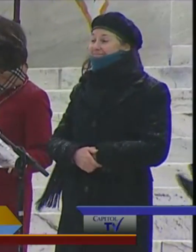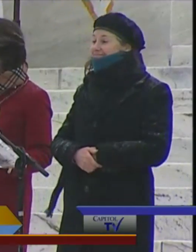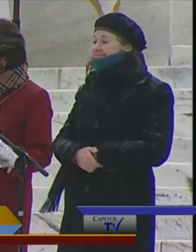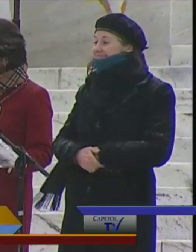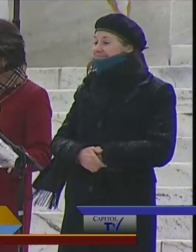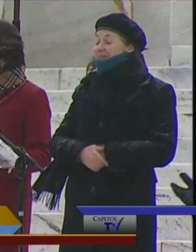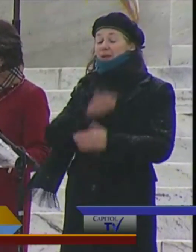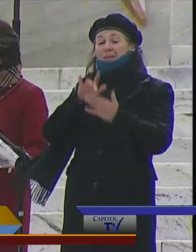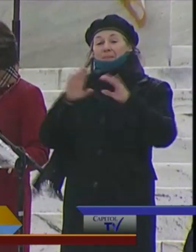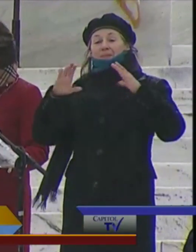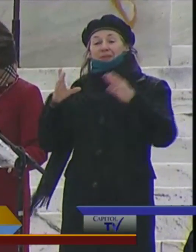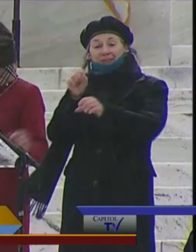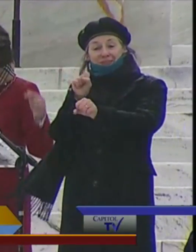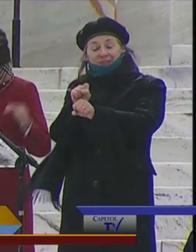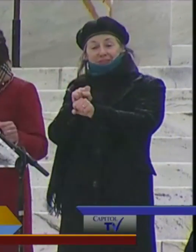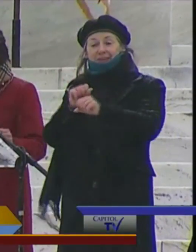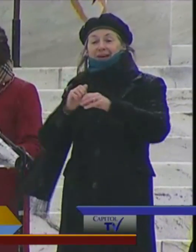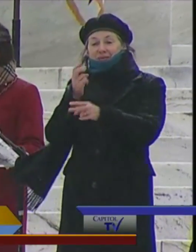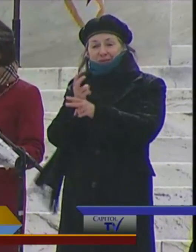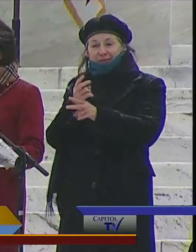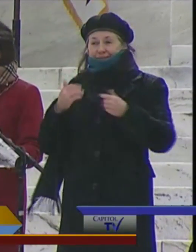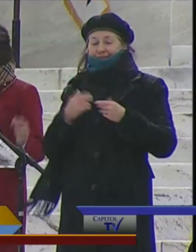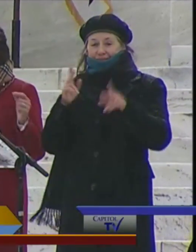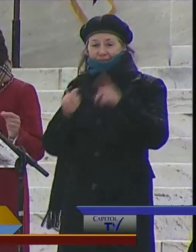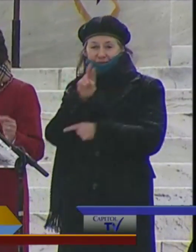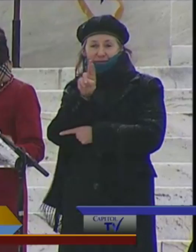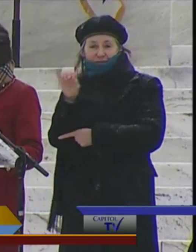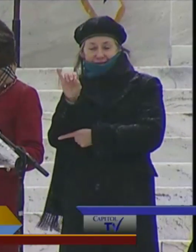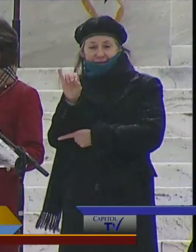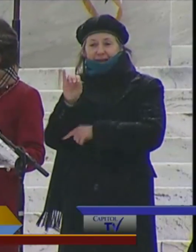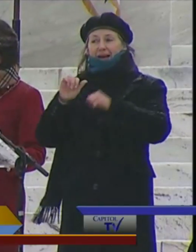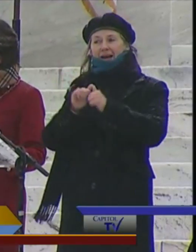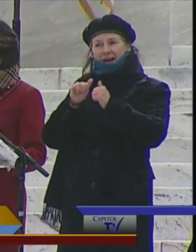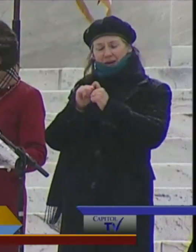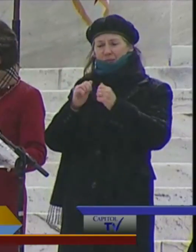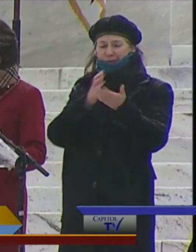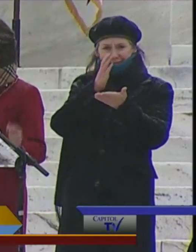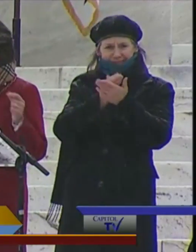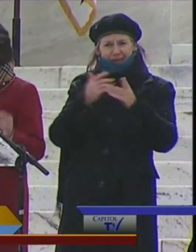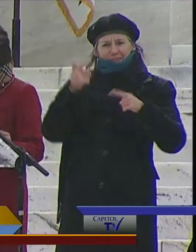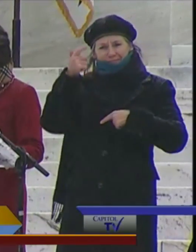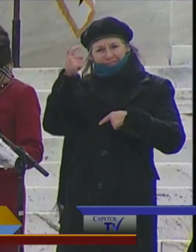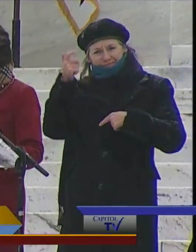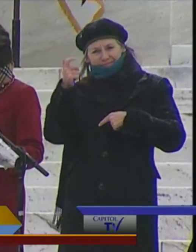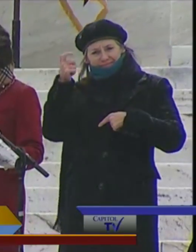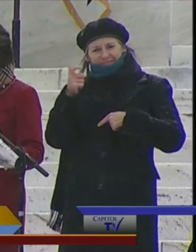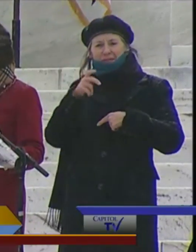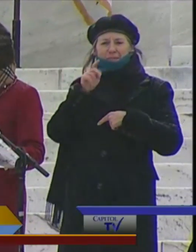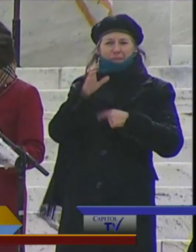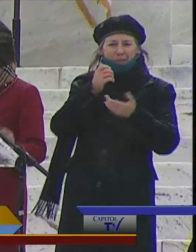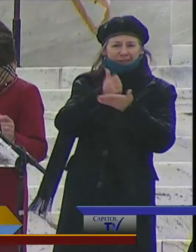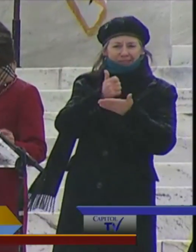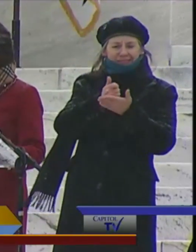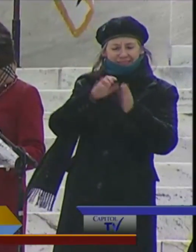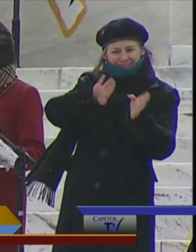Middle-class jobs are how we keep young people in Rhode Island. It's how we move people off public assistance. It's how we rejuvenate